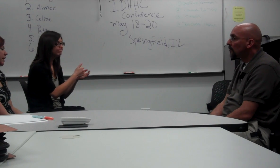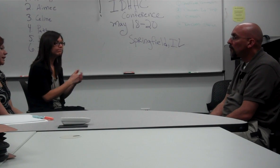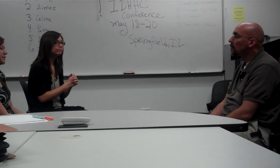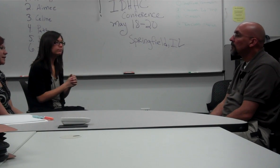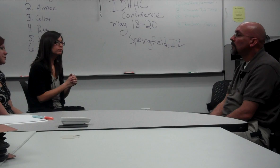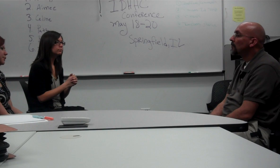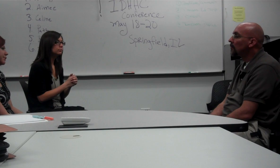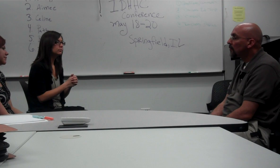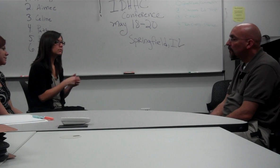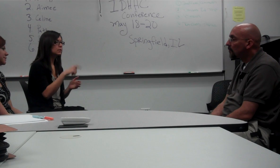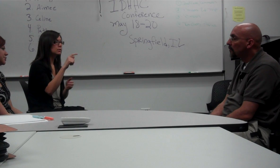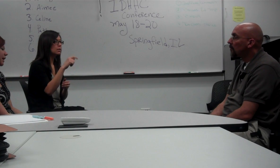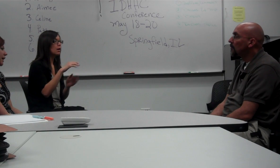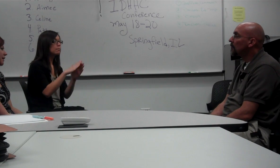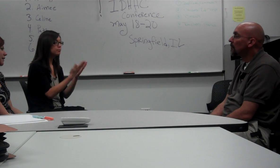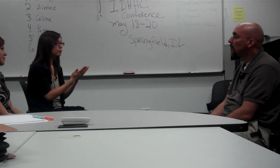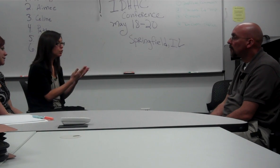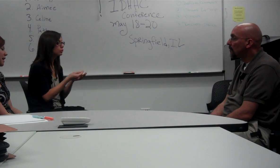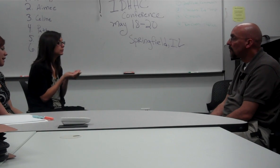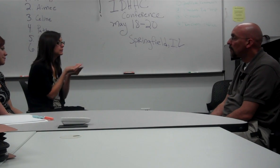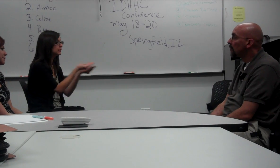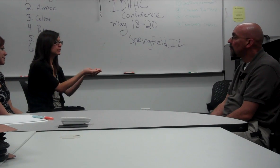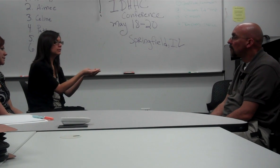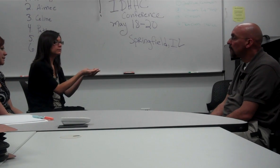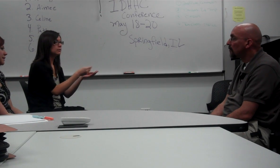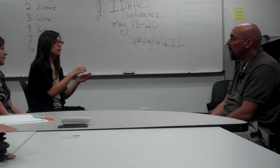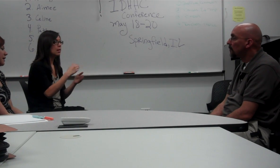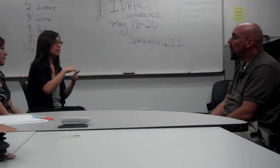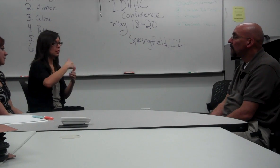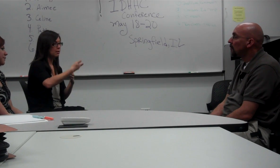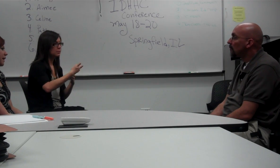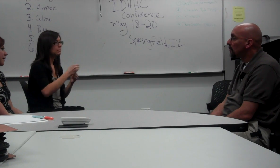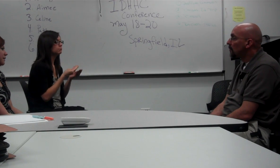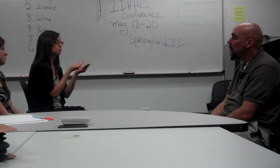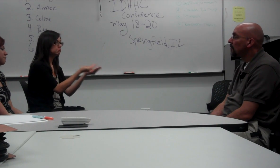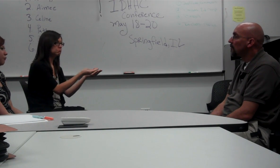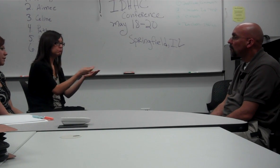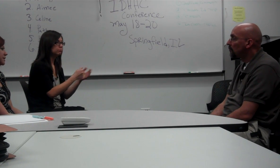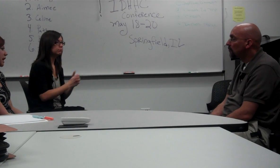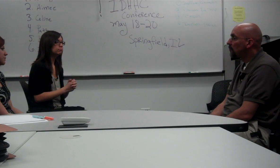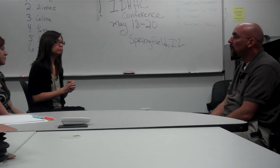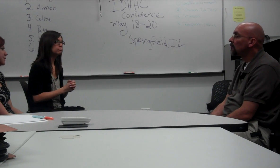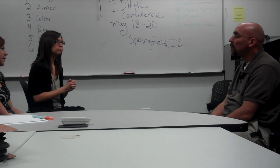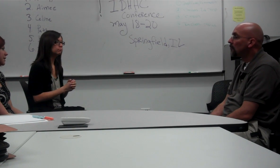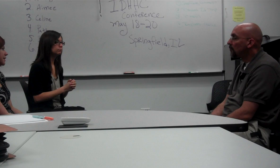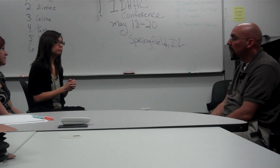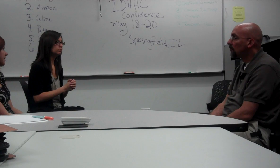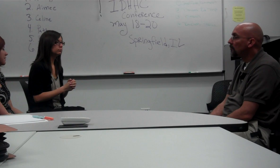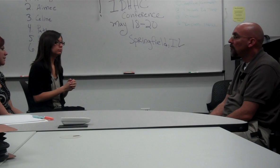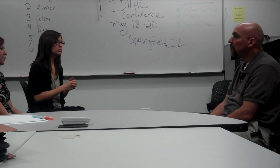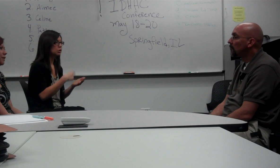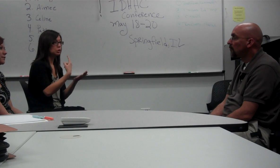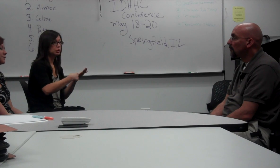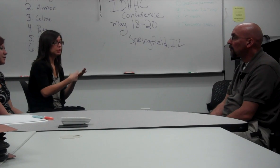checking out textbooks, checking out laptops. If they want to talk to me about anything, they're welcome